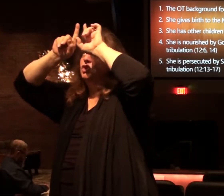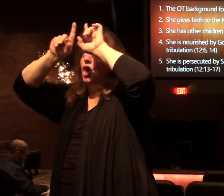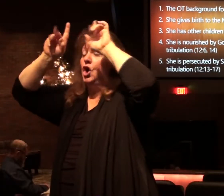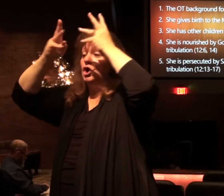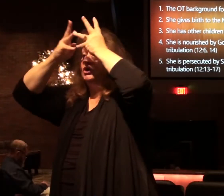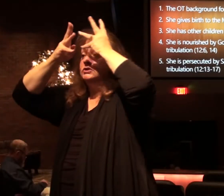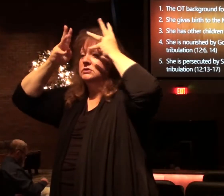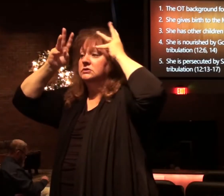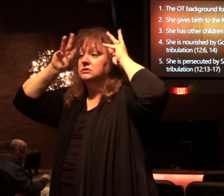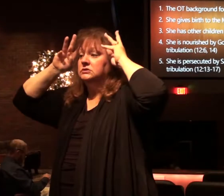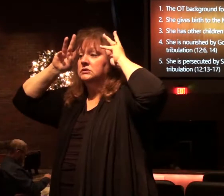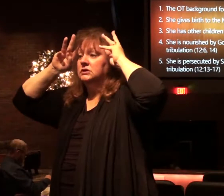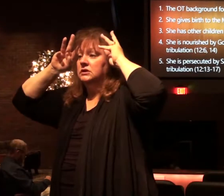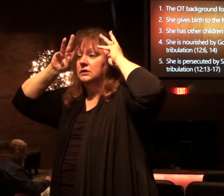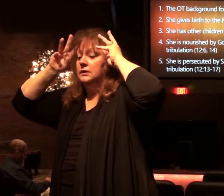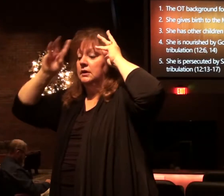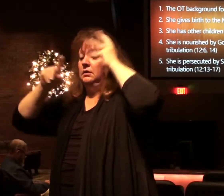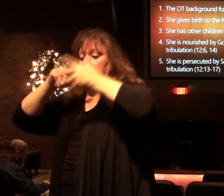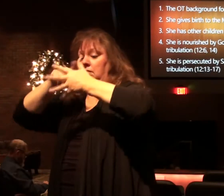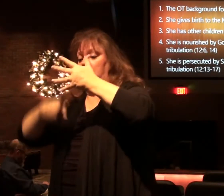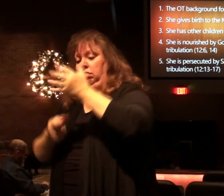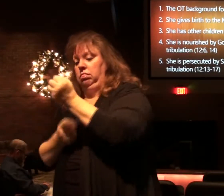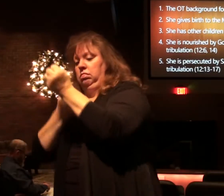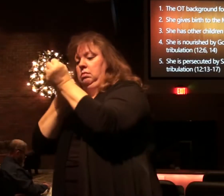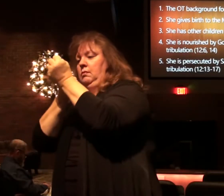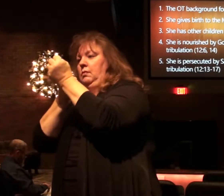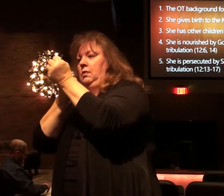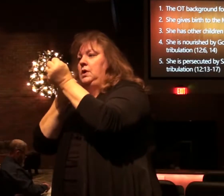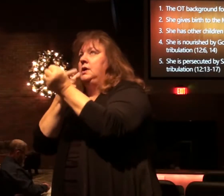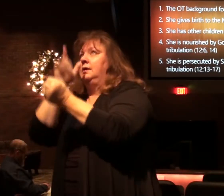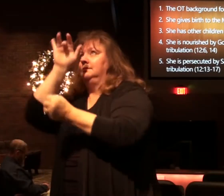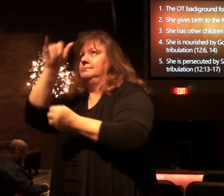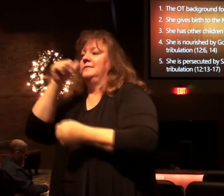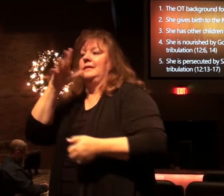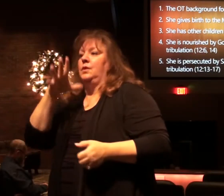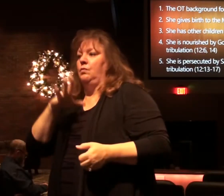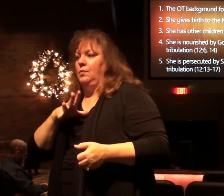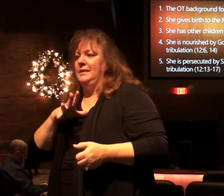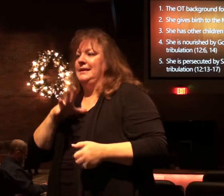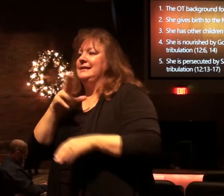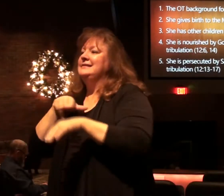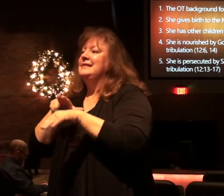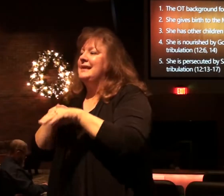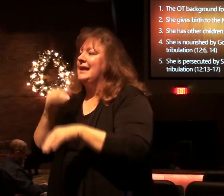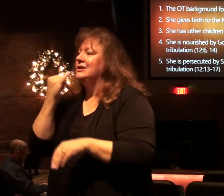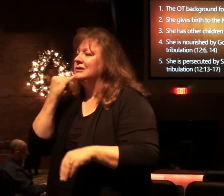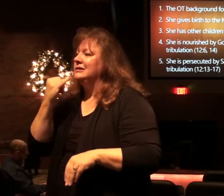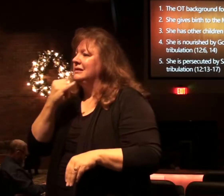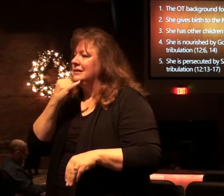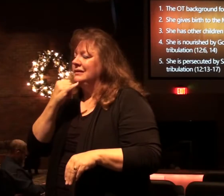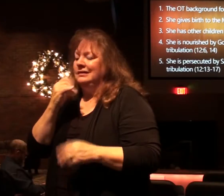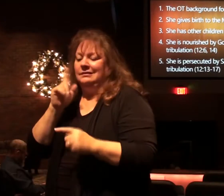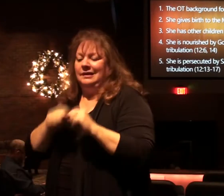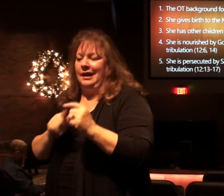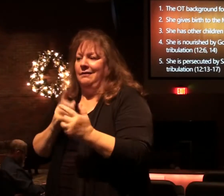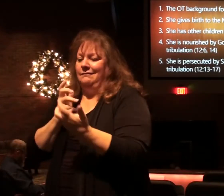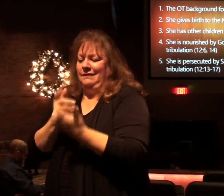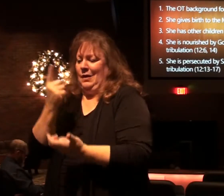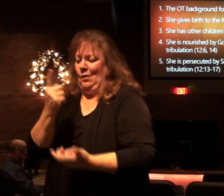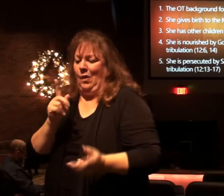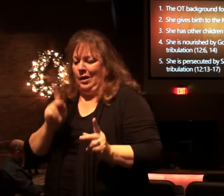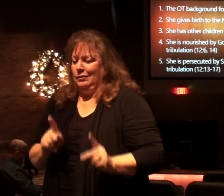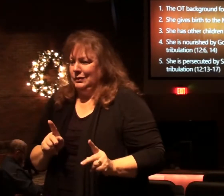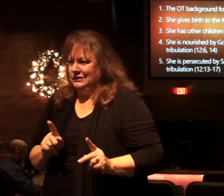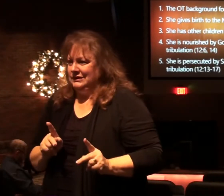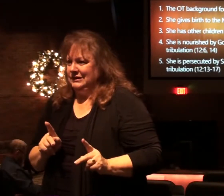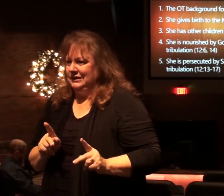nation Israel, and these other things support that identification. I don't think it fits anyone else. Once you start